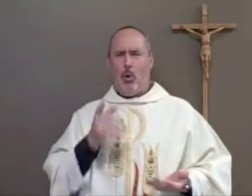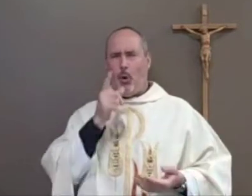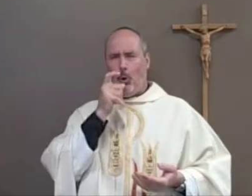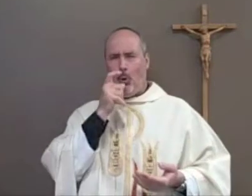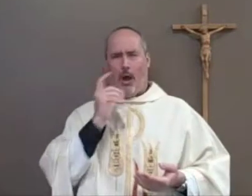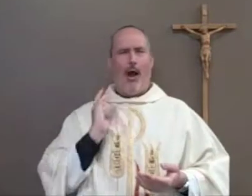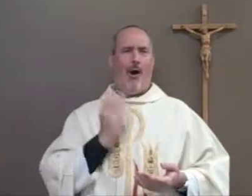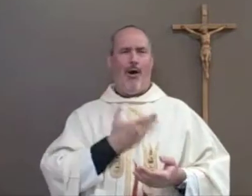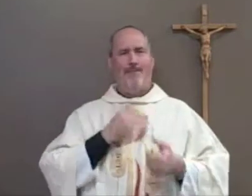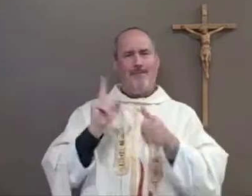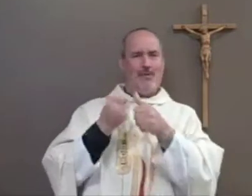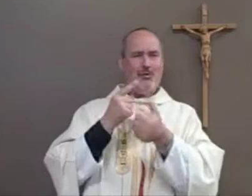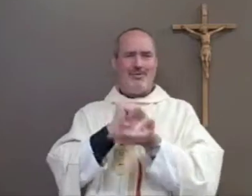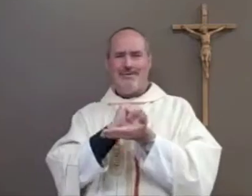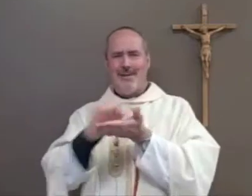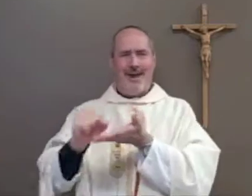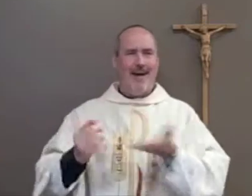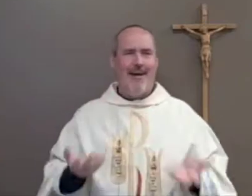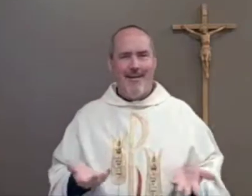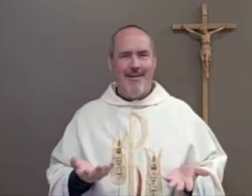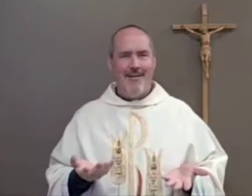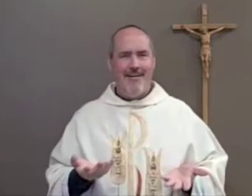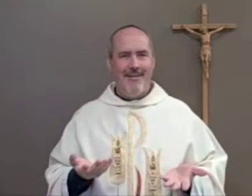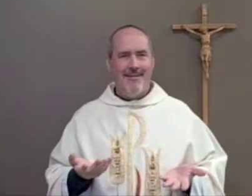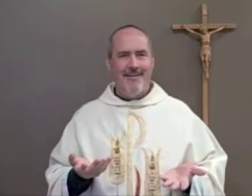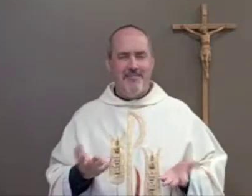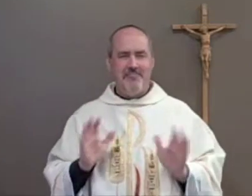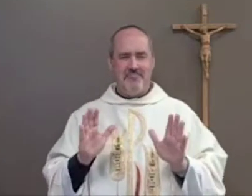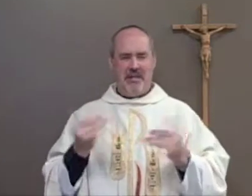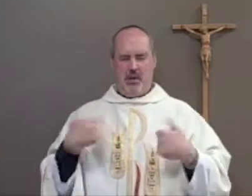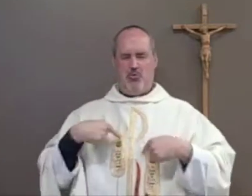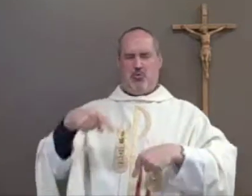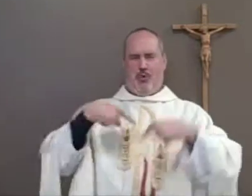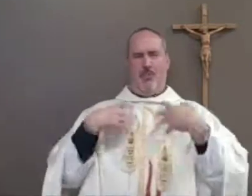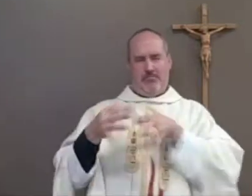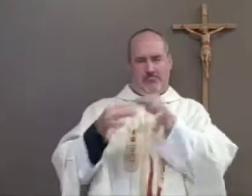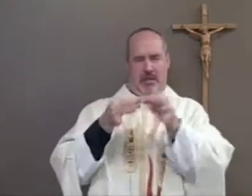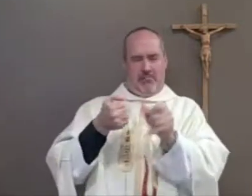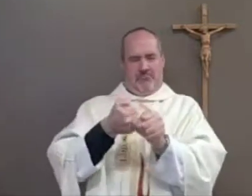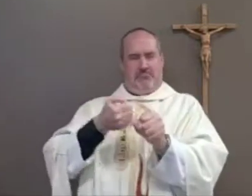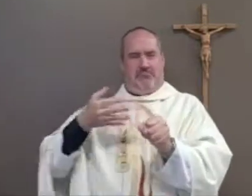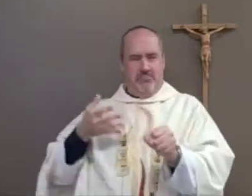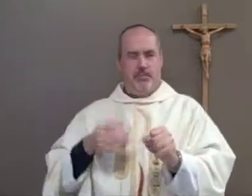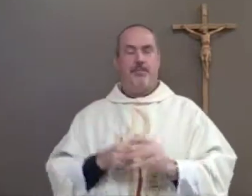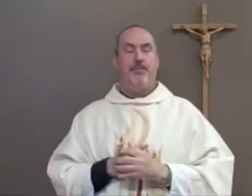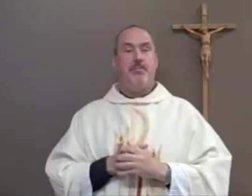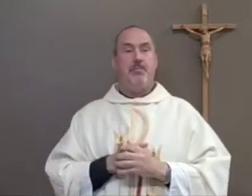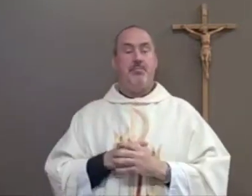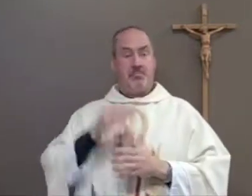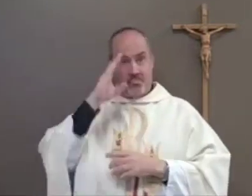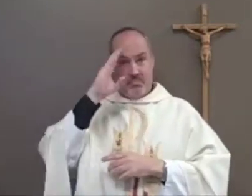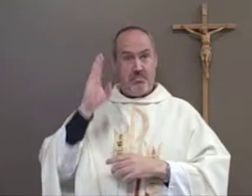now, who do you think the first saint was? Now let me backtrack a little bit and give you some history.